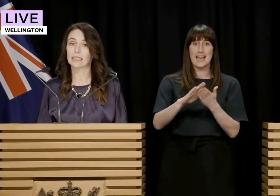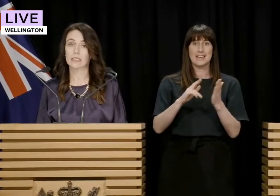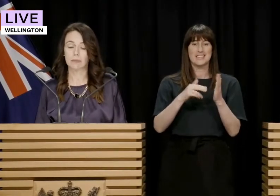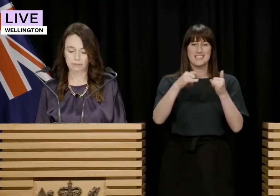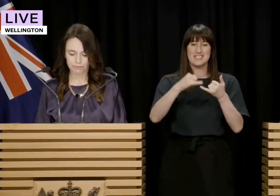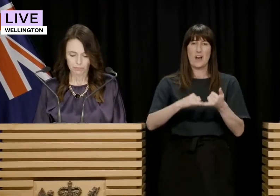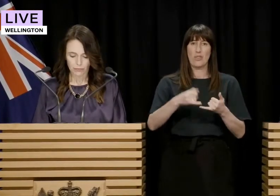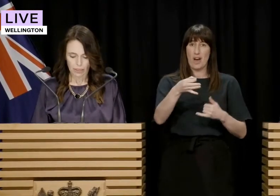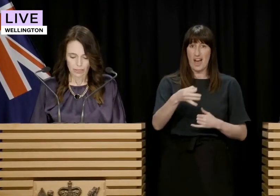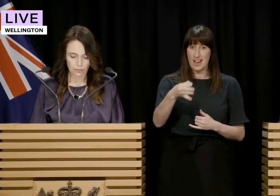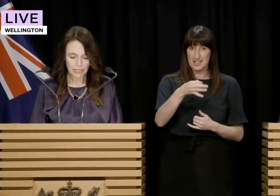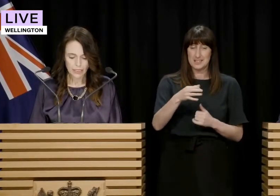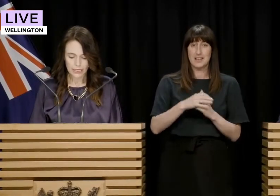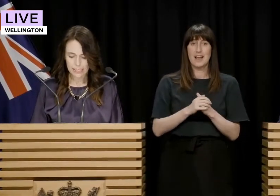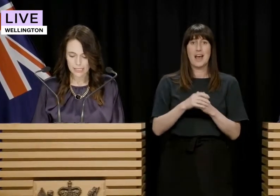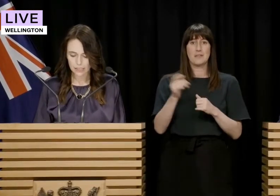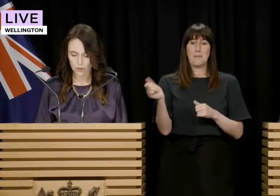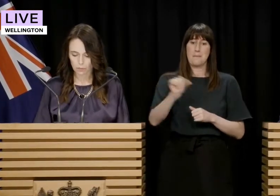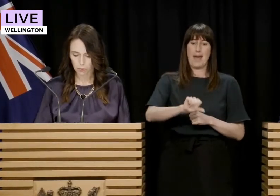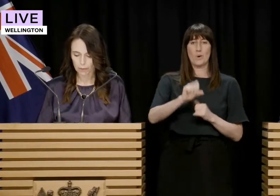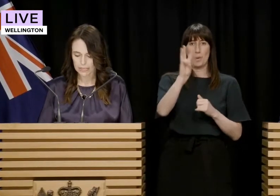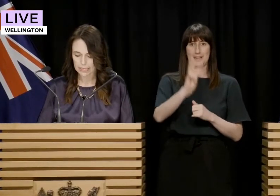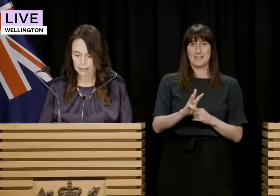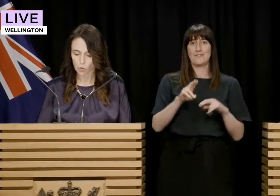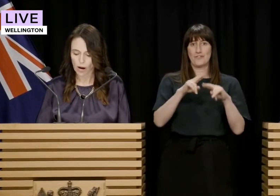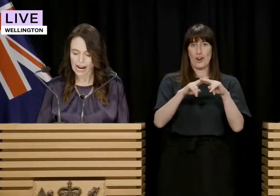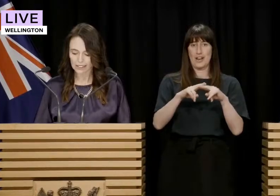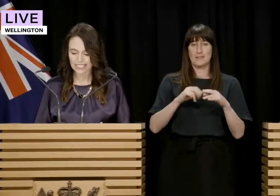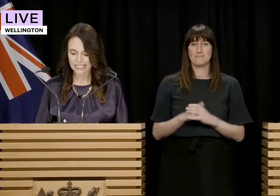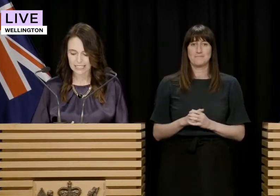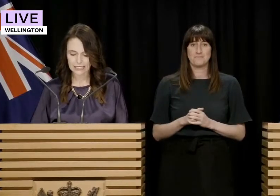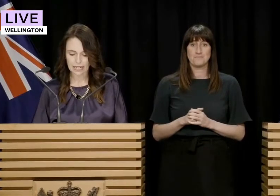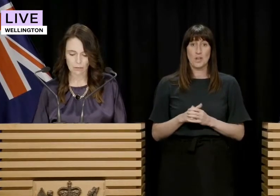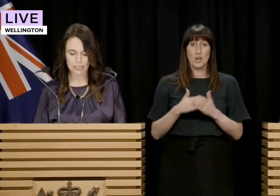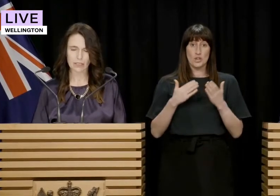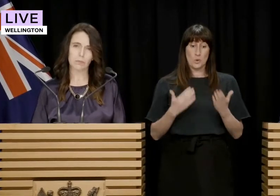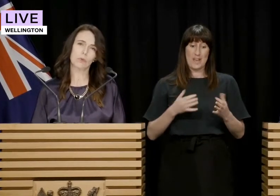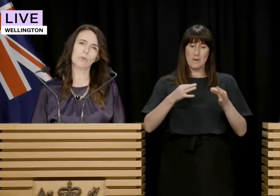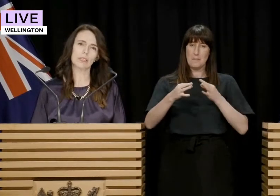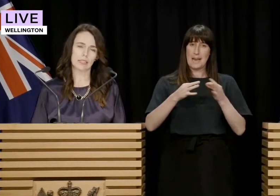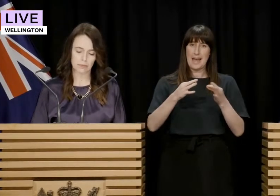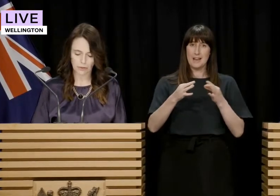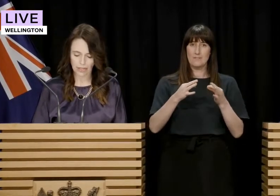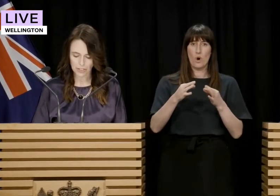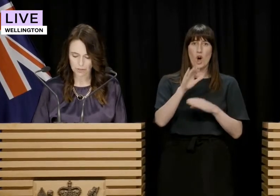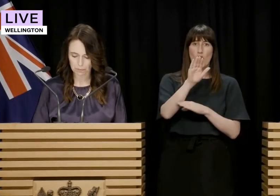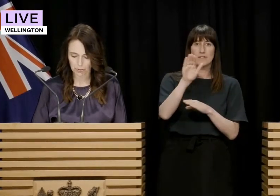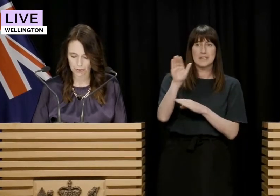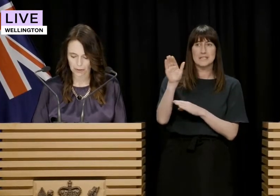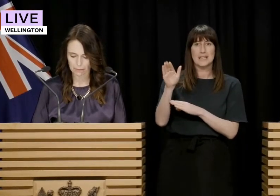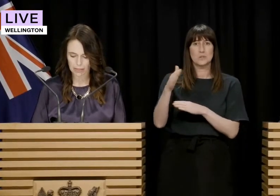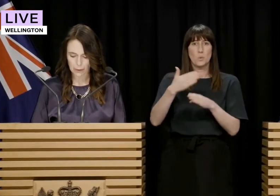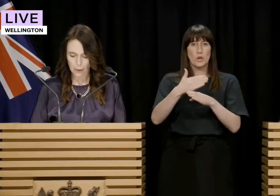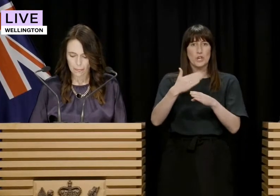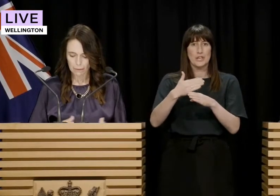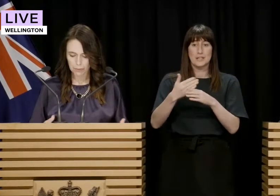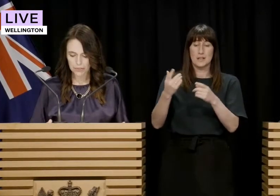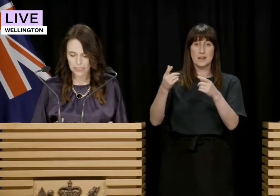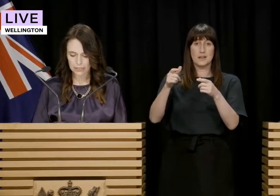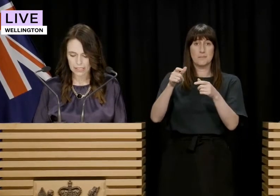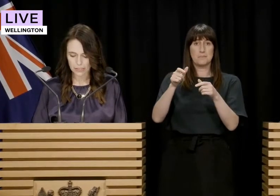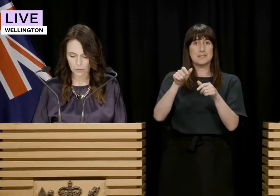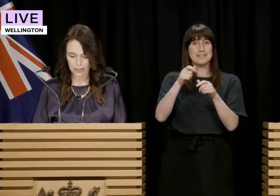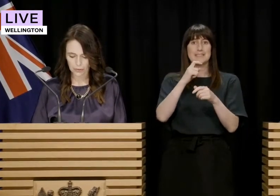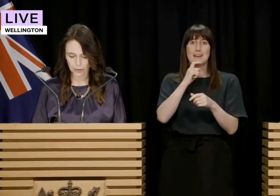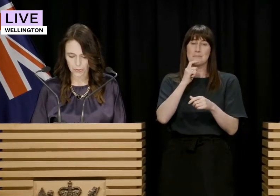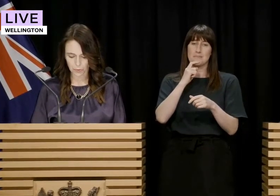today's announcement, the Recognised Seasonal Employment Scheme, or RSE scheme, is an important immigration program that boosts